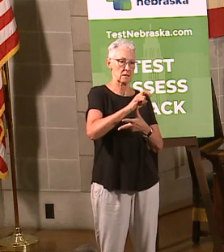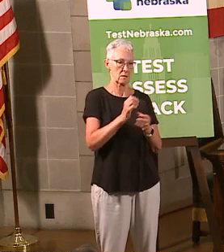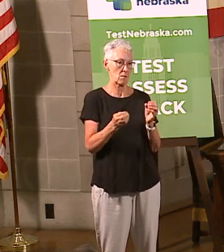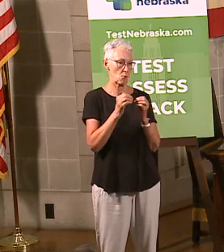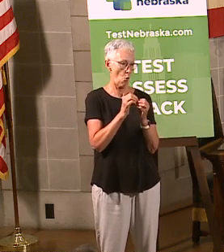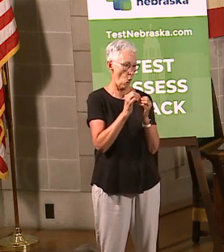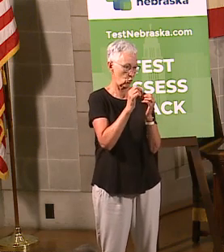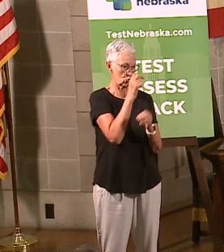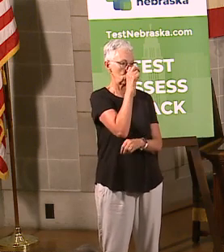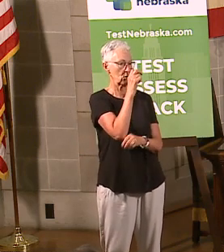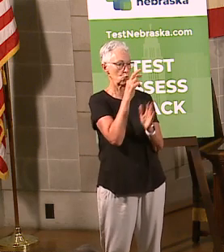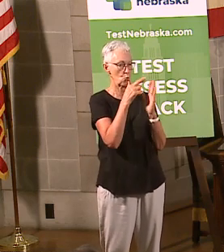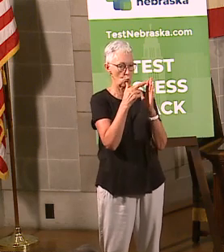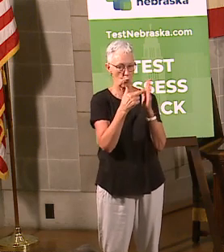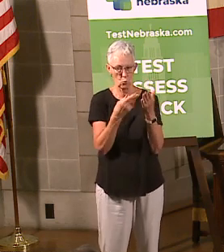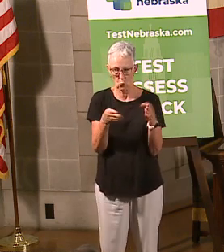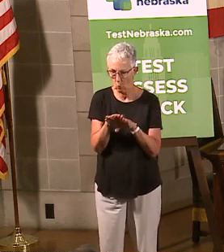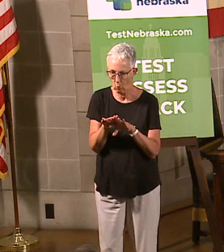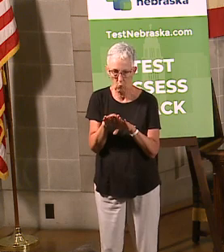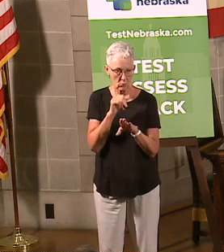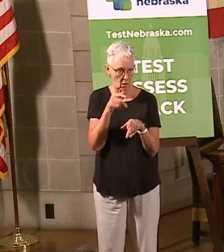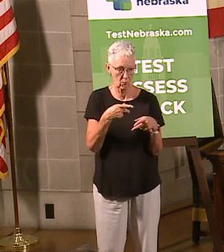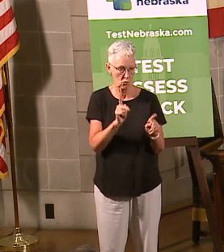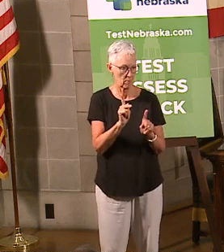very limited restrictions for everybody.